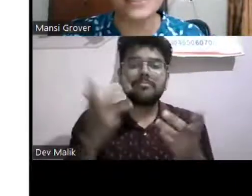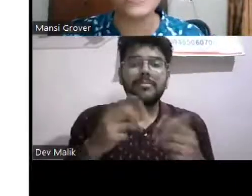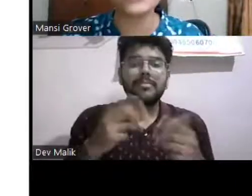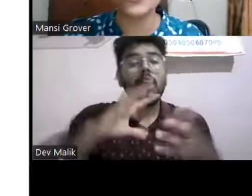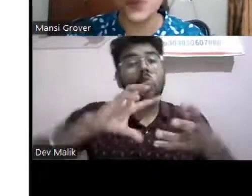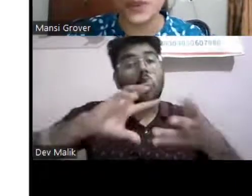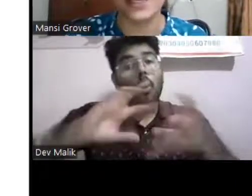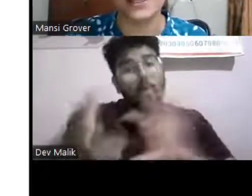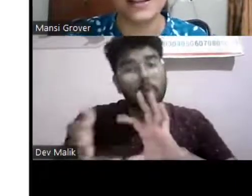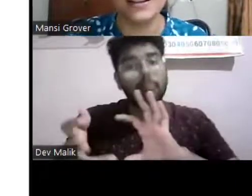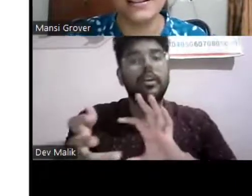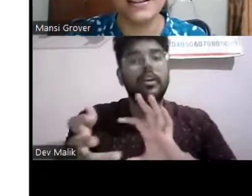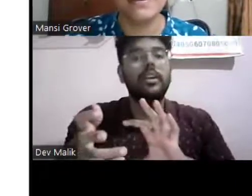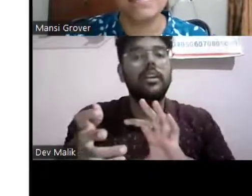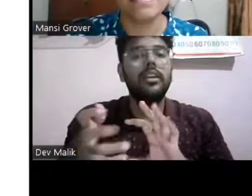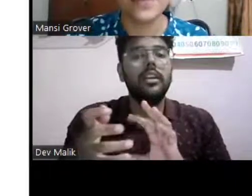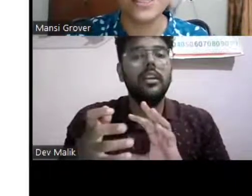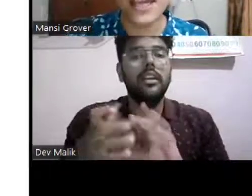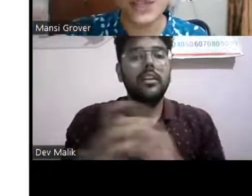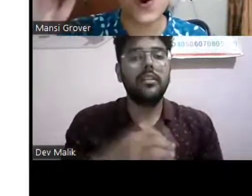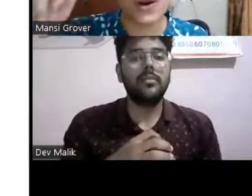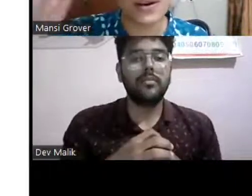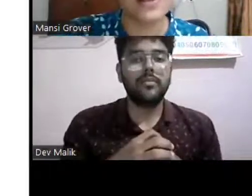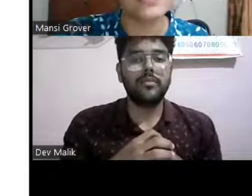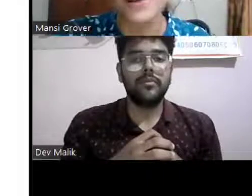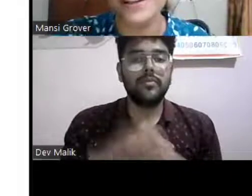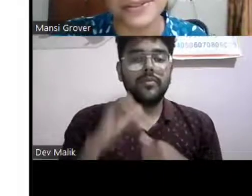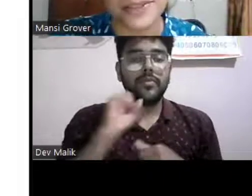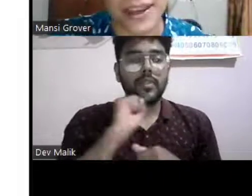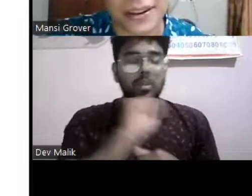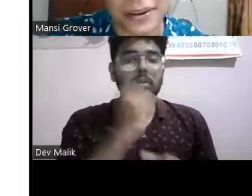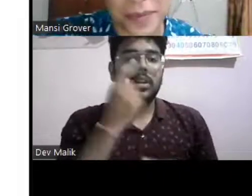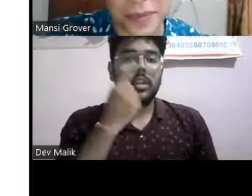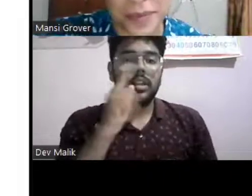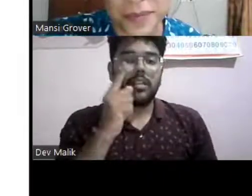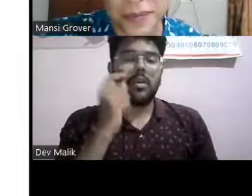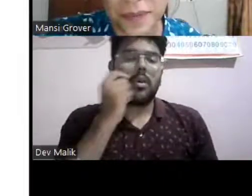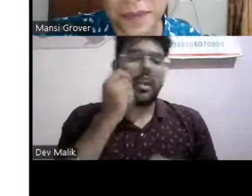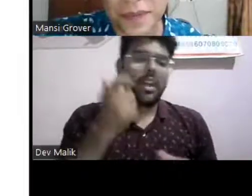automatically excluding his or her narrative there.